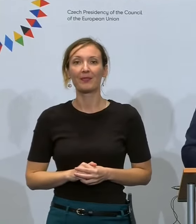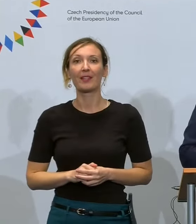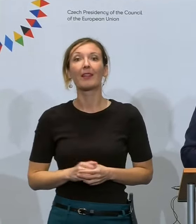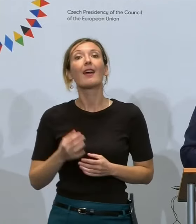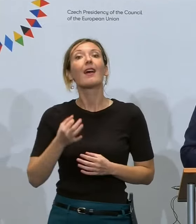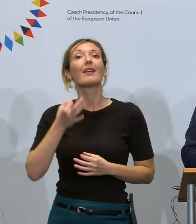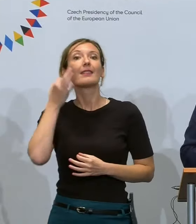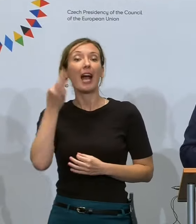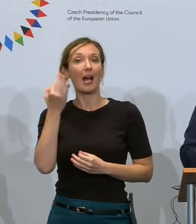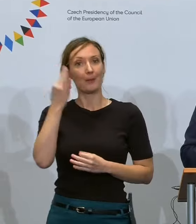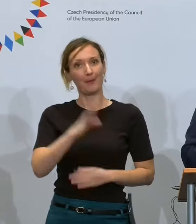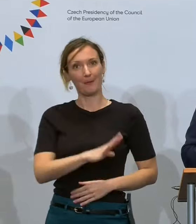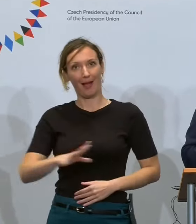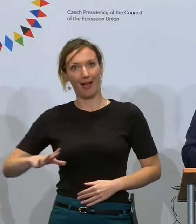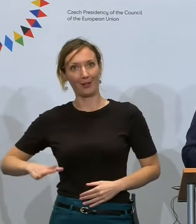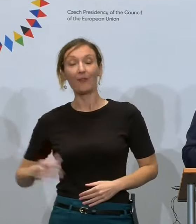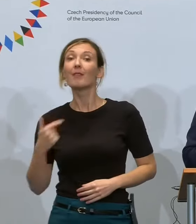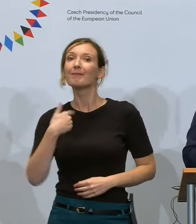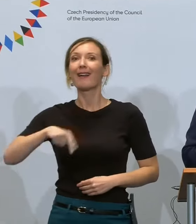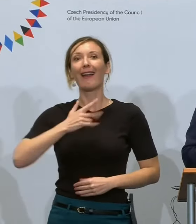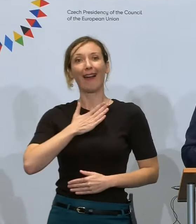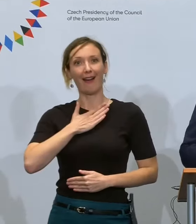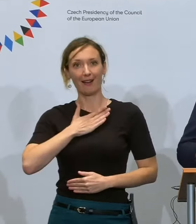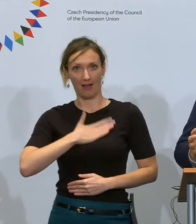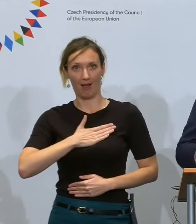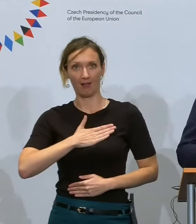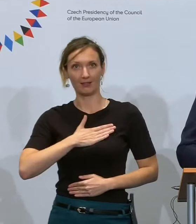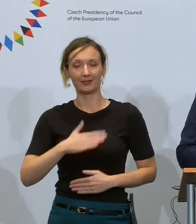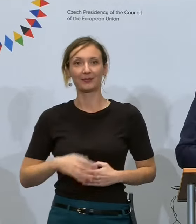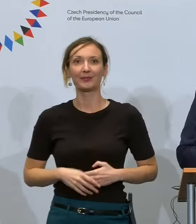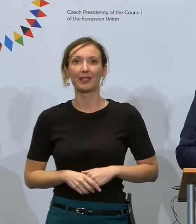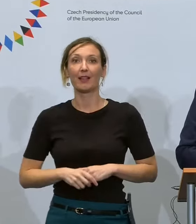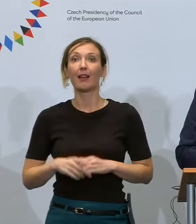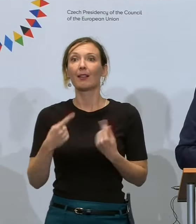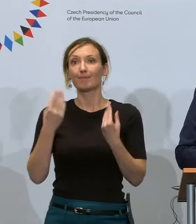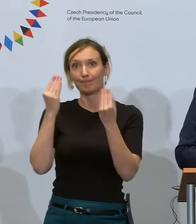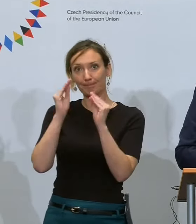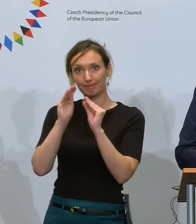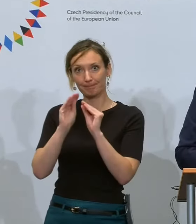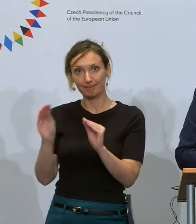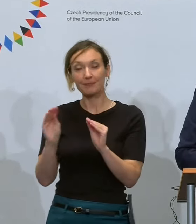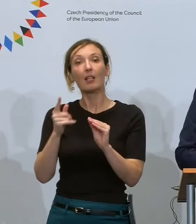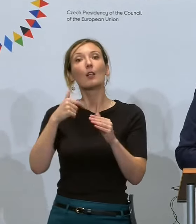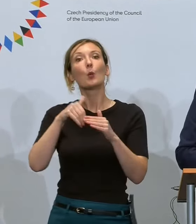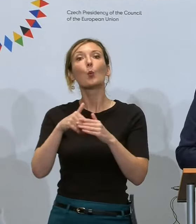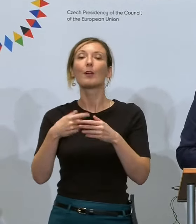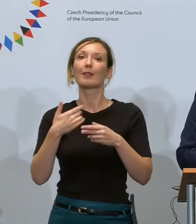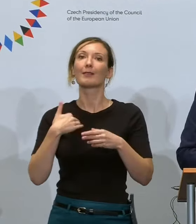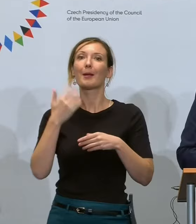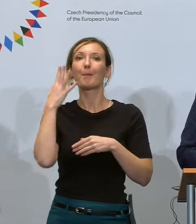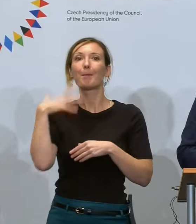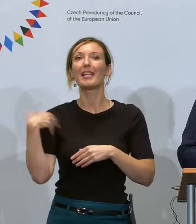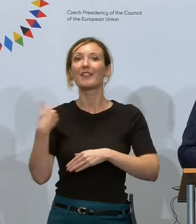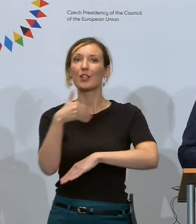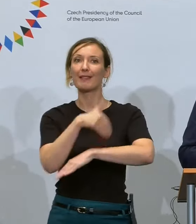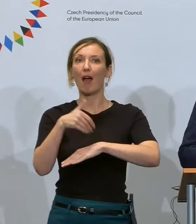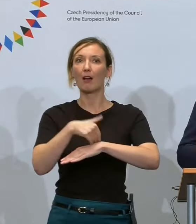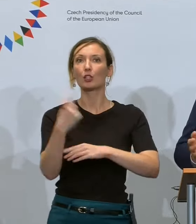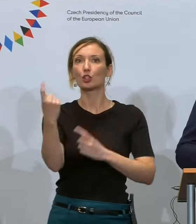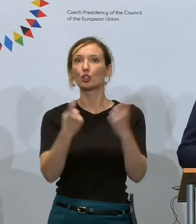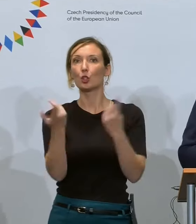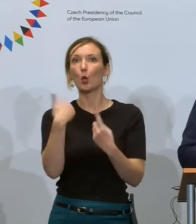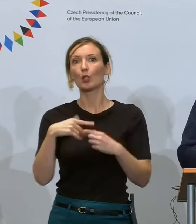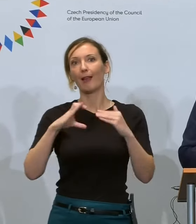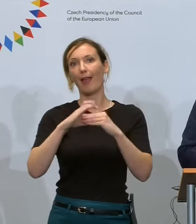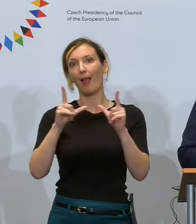Dámy a pánové, já jsem velice rád, že se mohl přivítat své unijní protějšky v Praze a